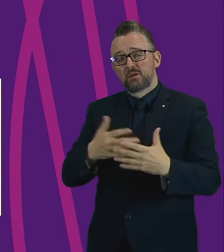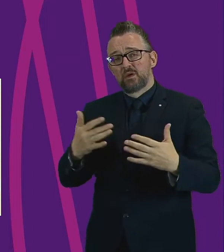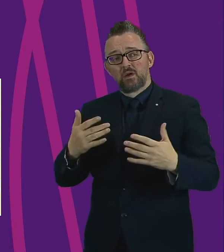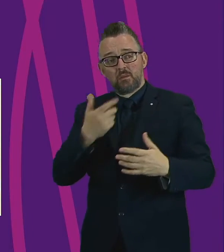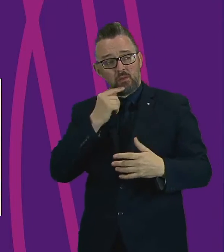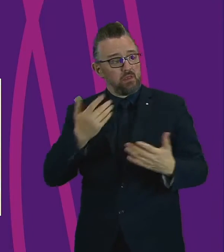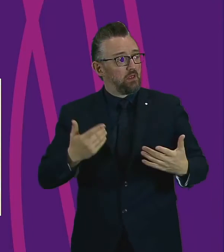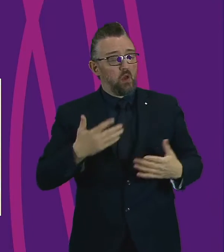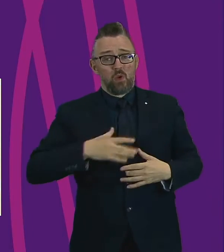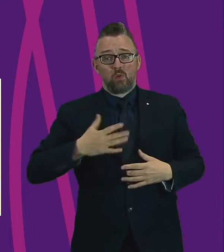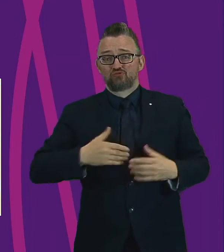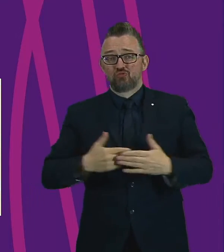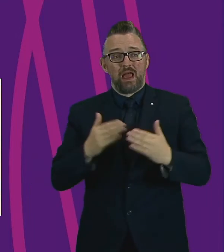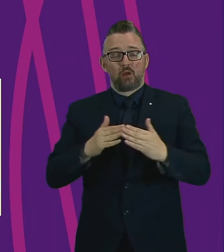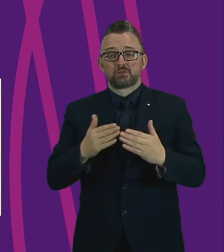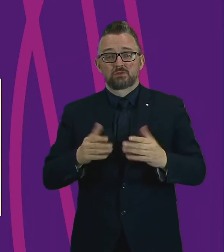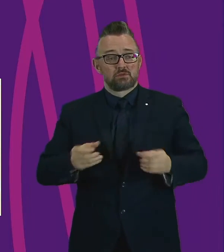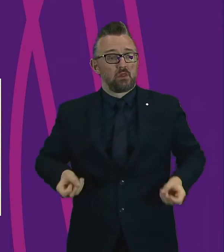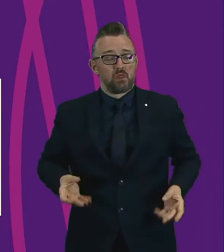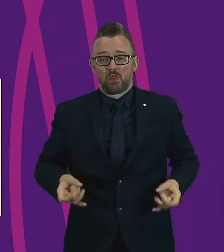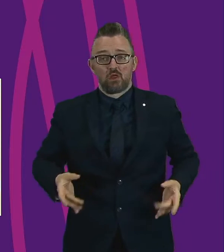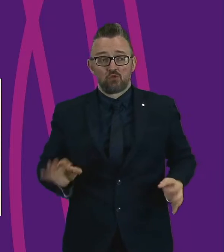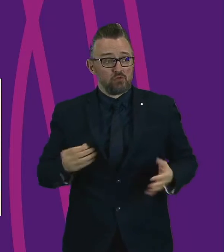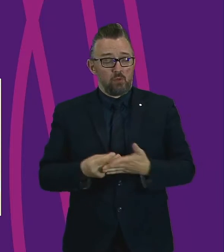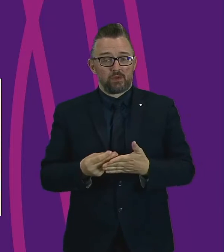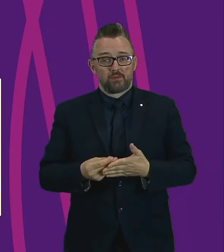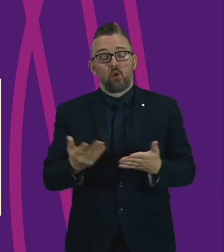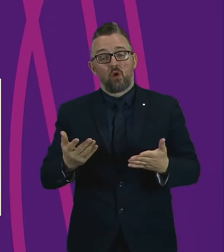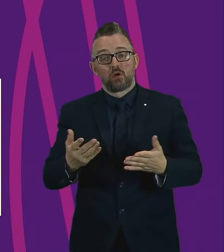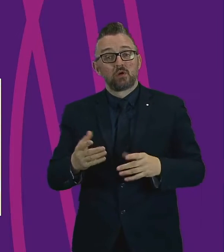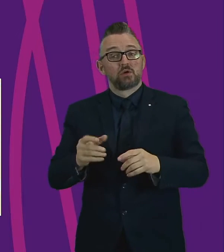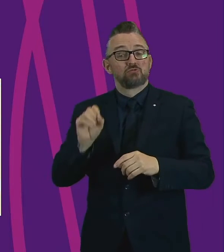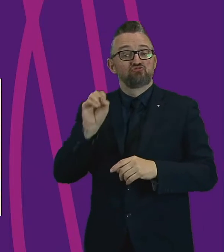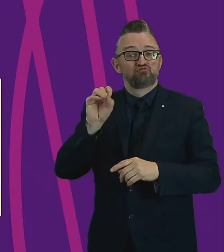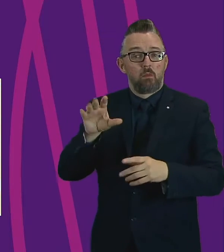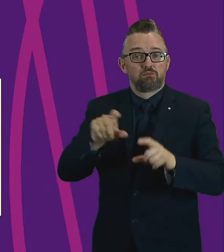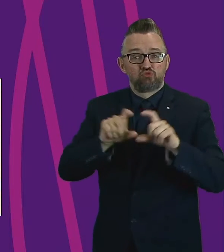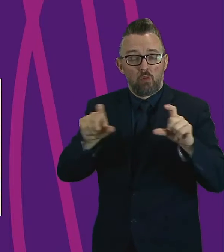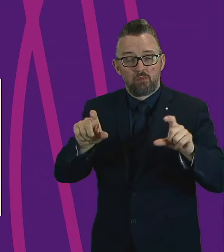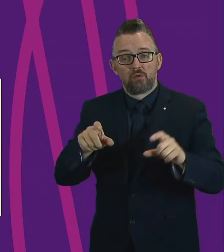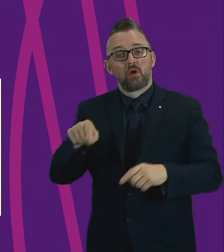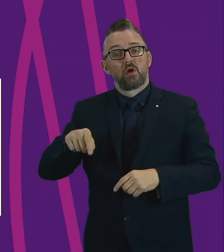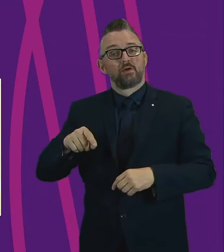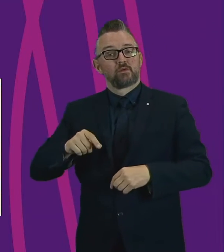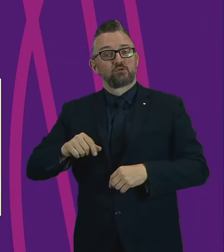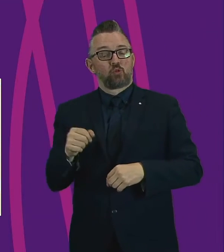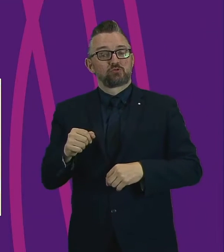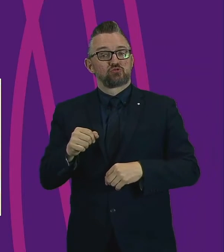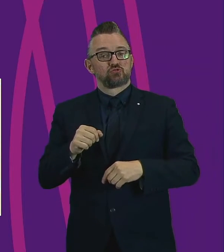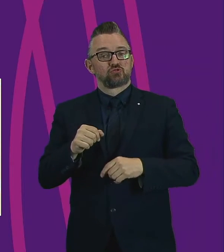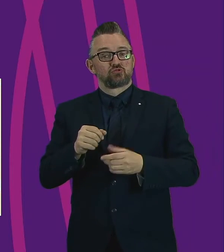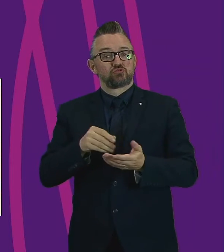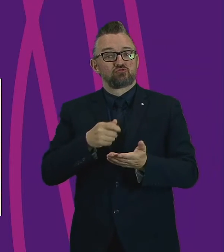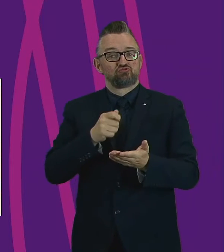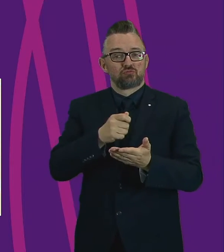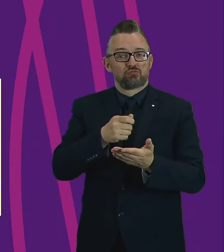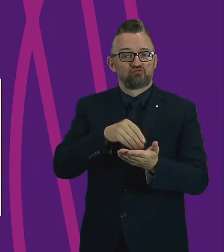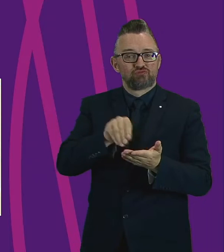are losing thousands of pounds. Or retail, where, as David Lonsdale of the Scottish Retail Consortium